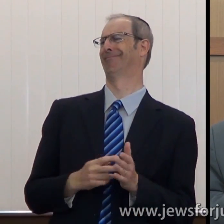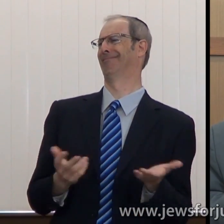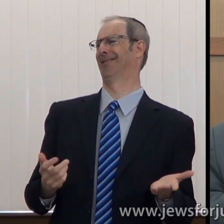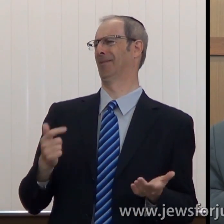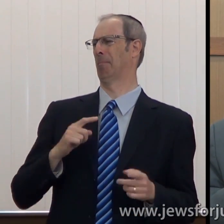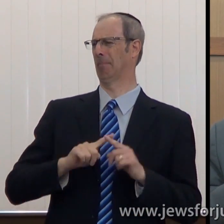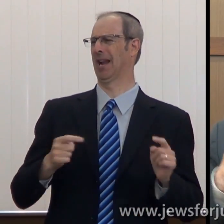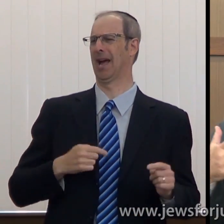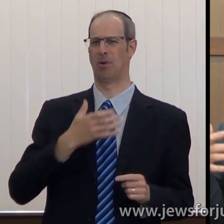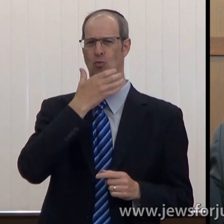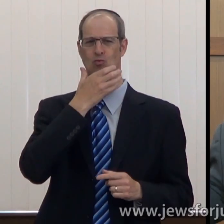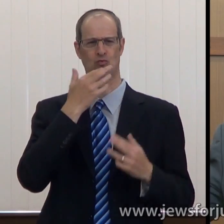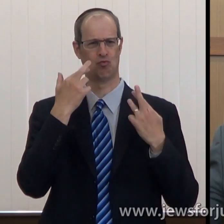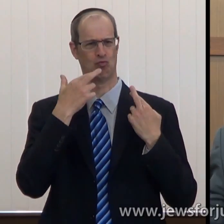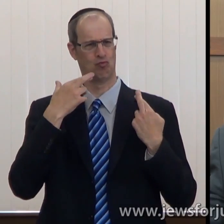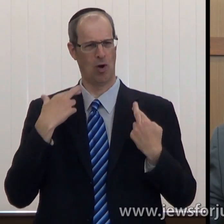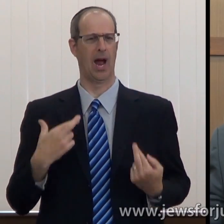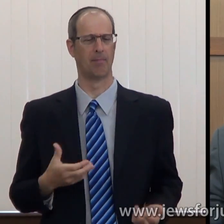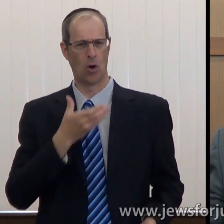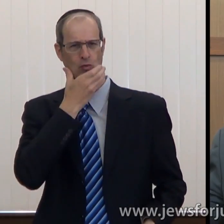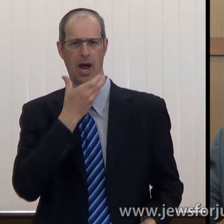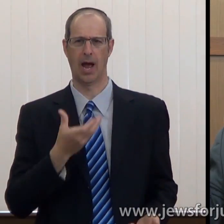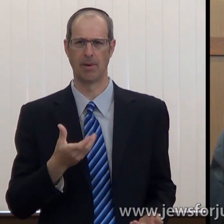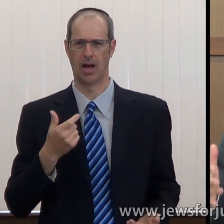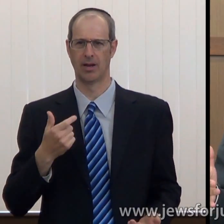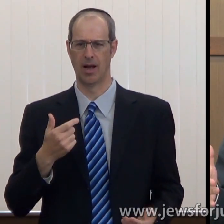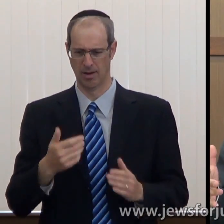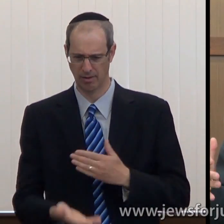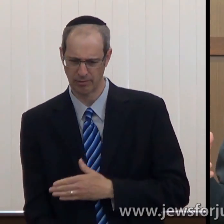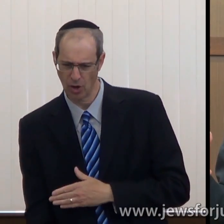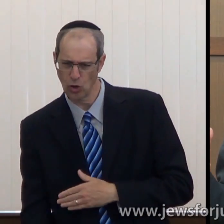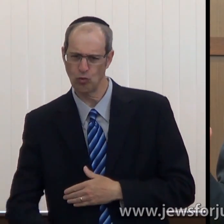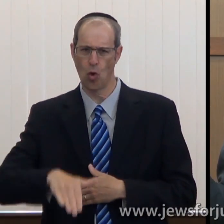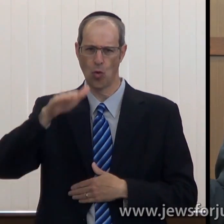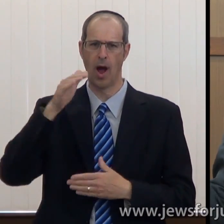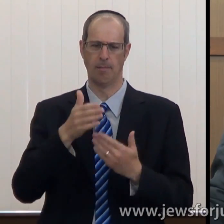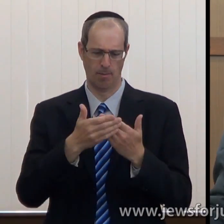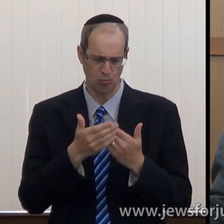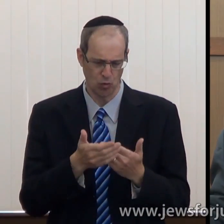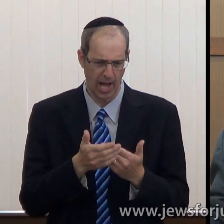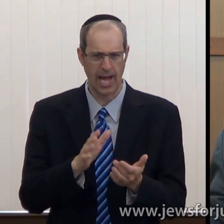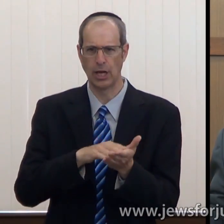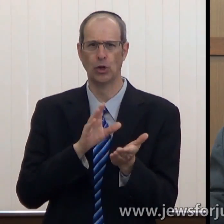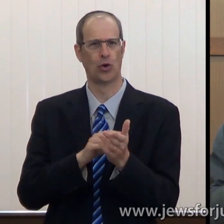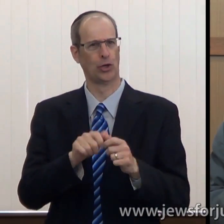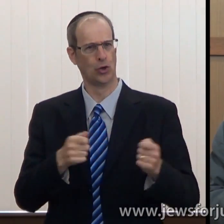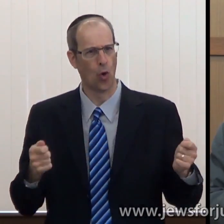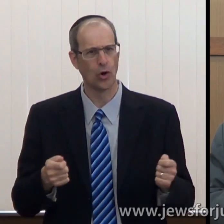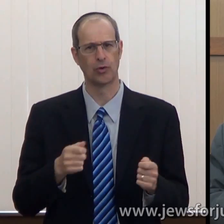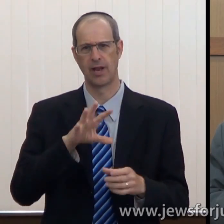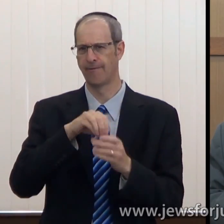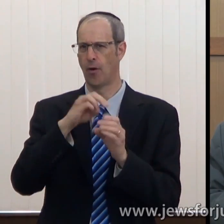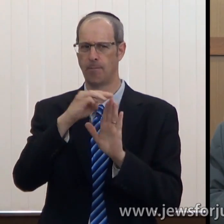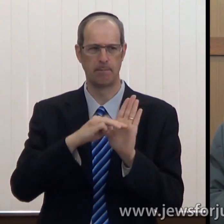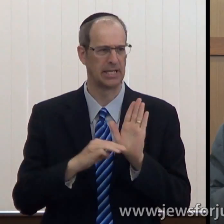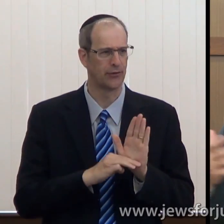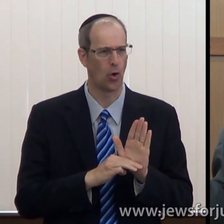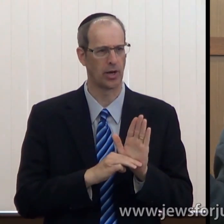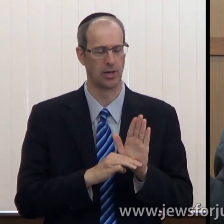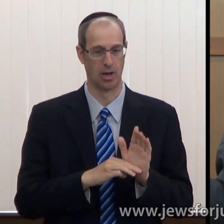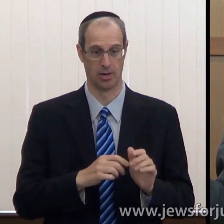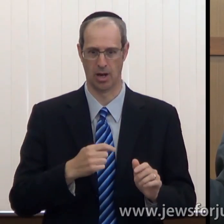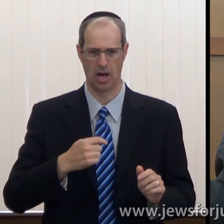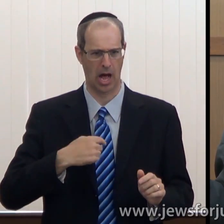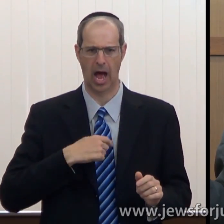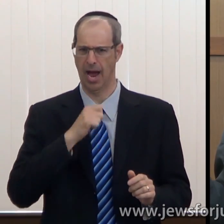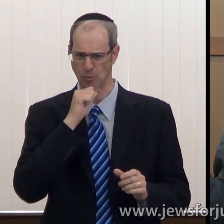rabbi. My whole life I pray, I learn Torah, I do mitzvot. And I'm not spiritual? It